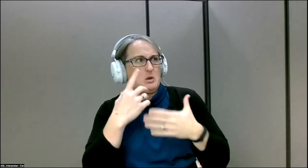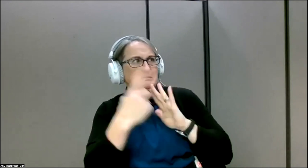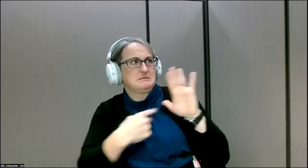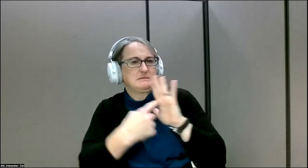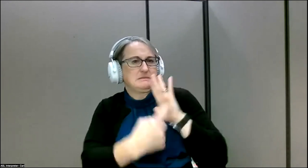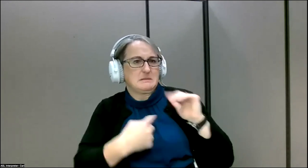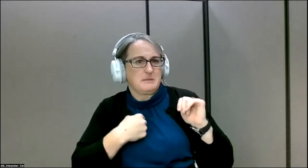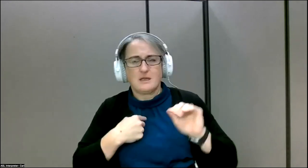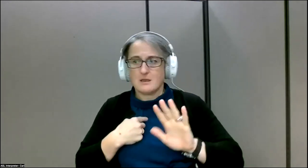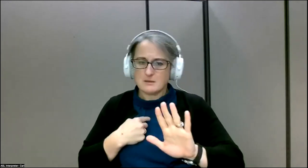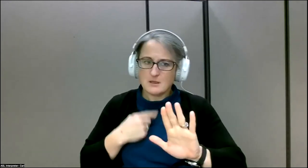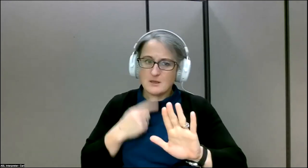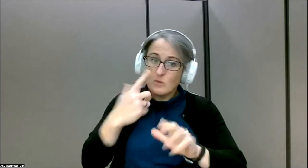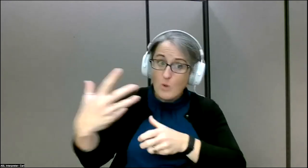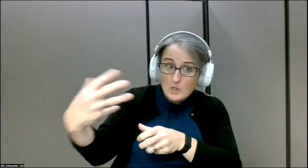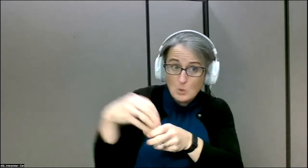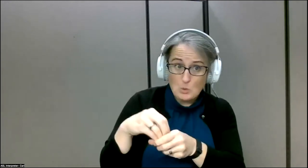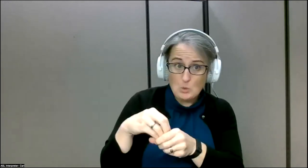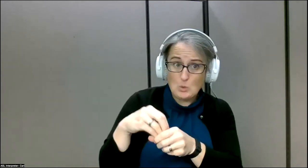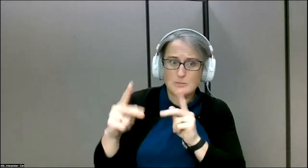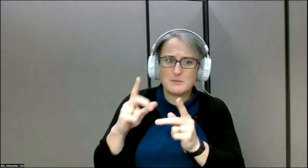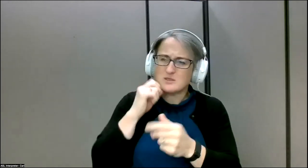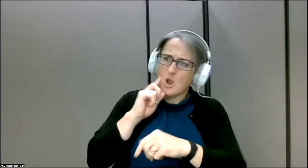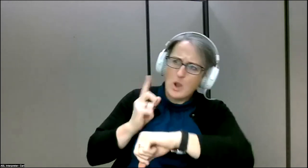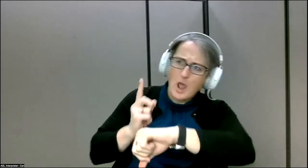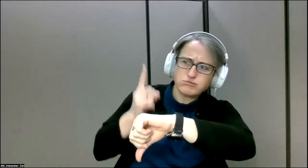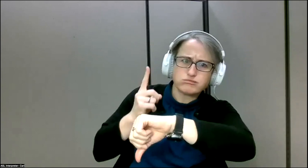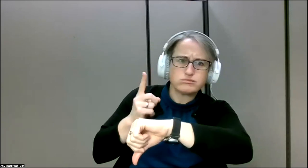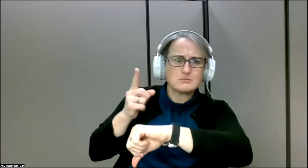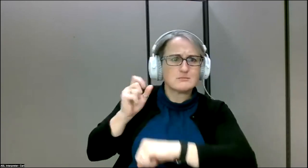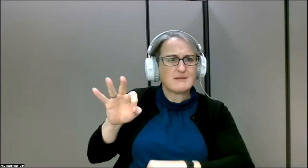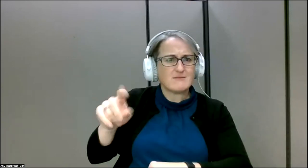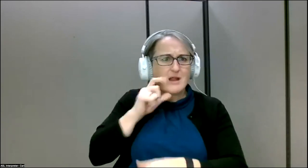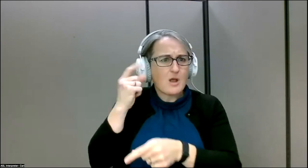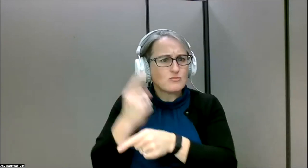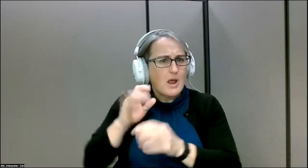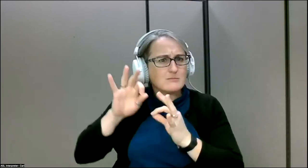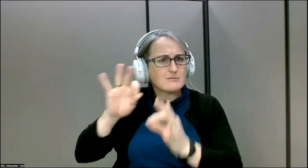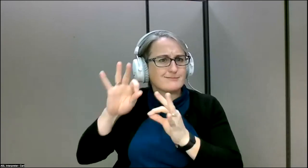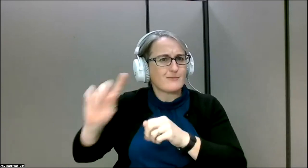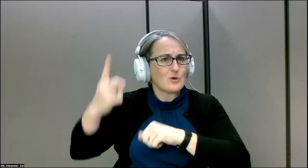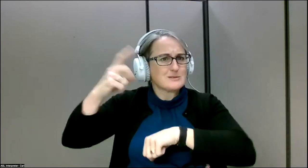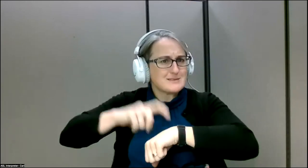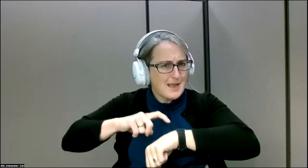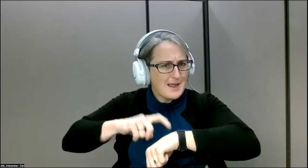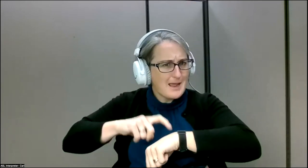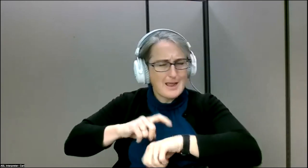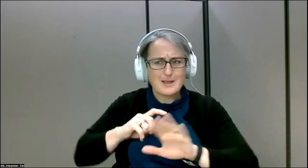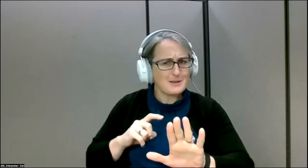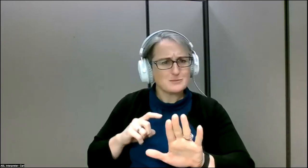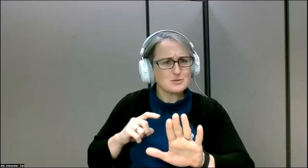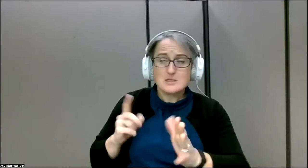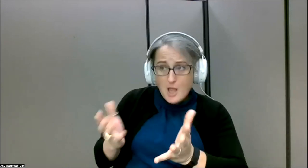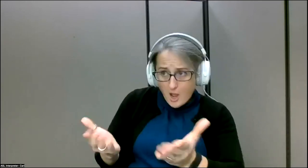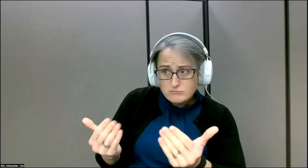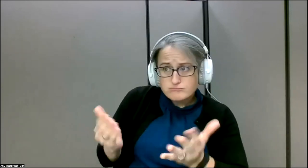more people in doing this, don't shame them if they don't get it right. Just encourage them,